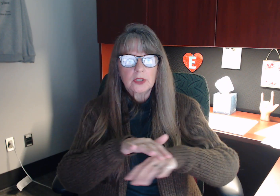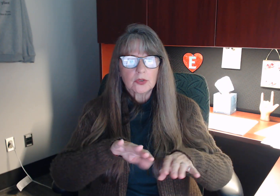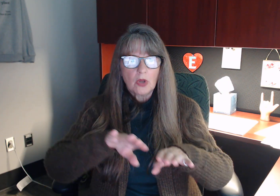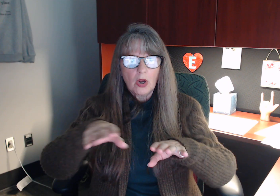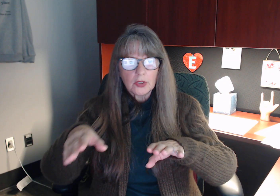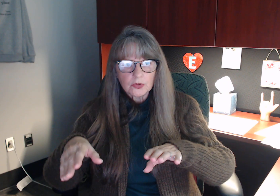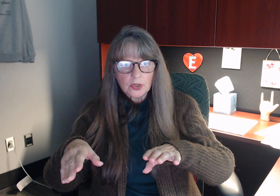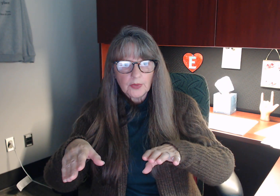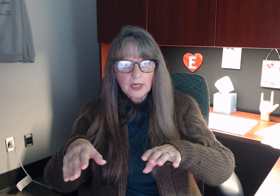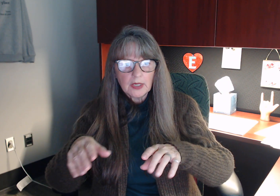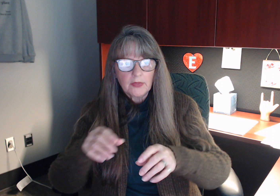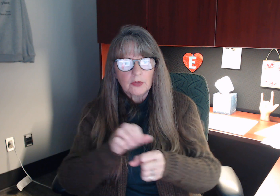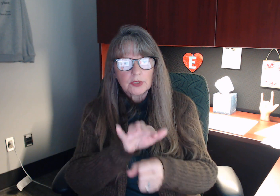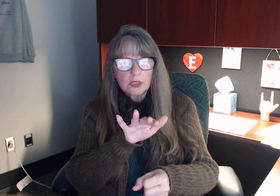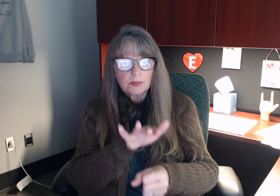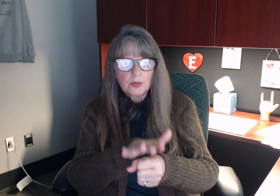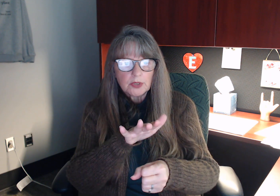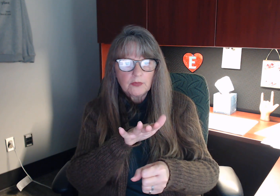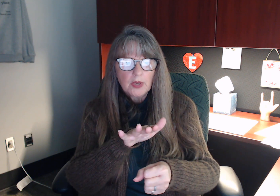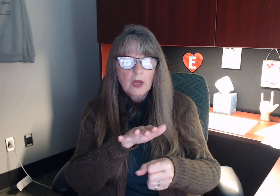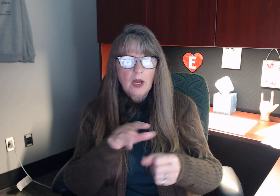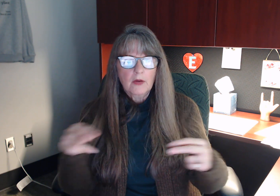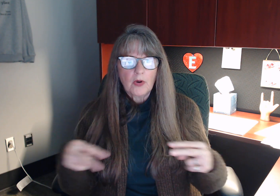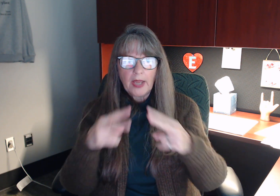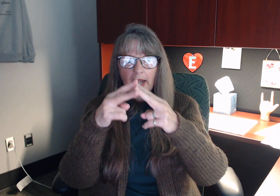continental arcs are generated, and then there's explosive volcanic